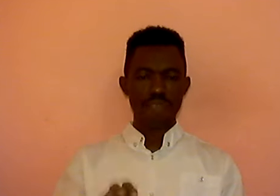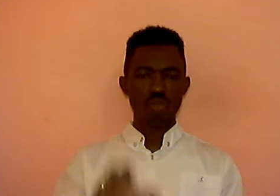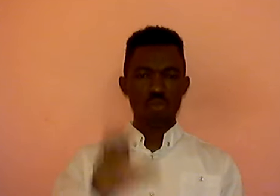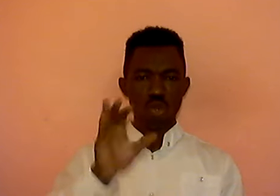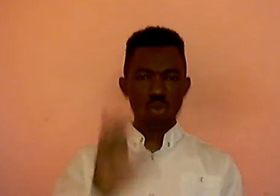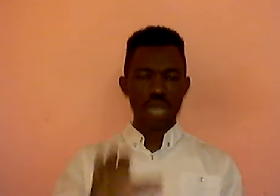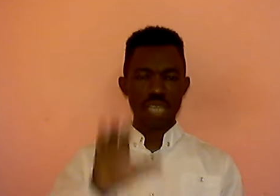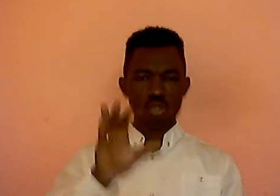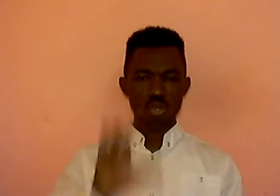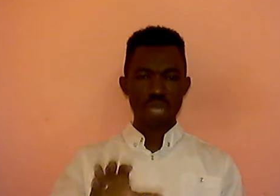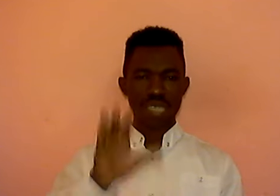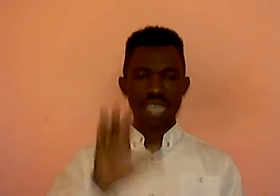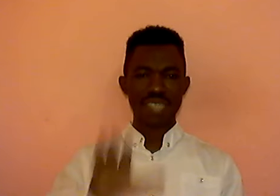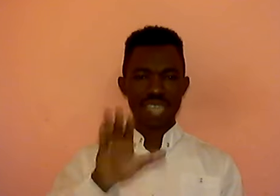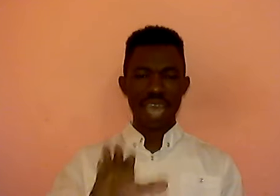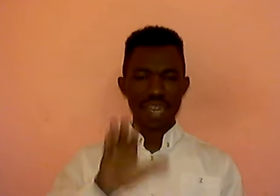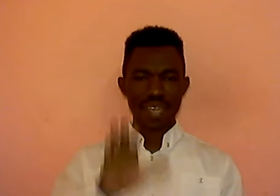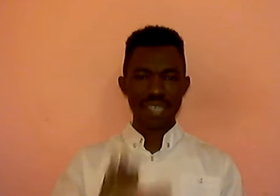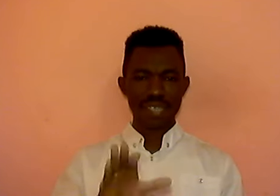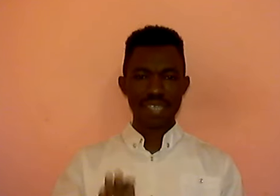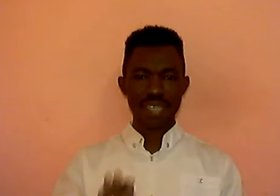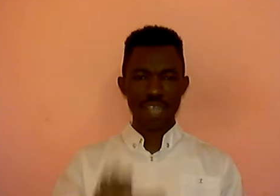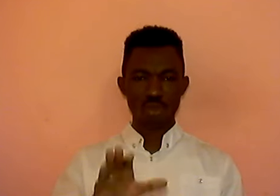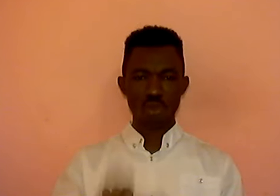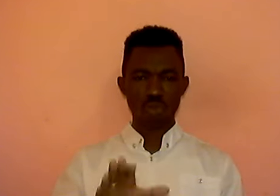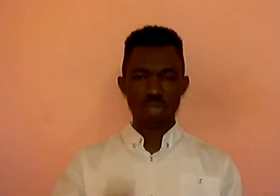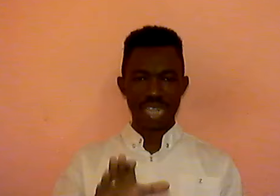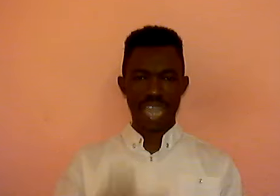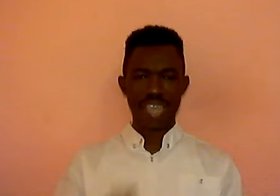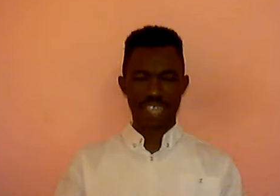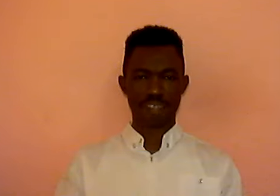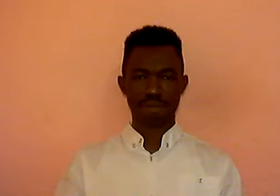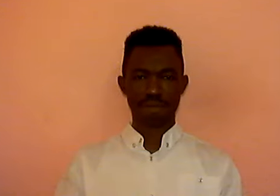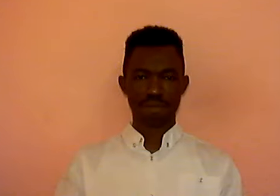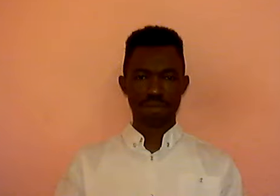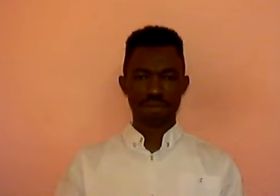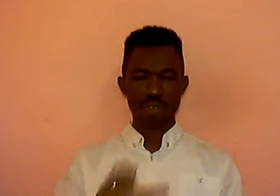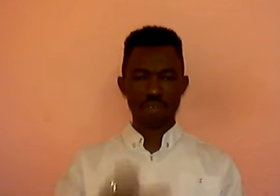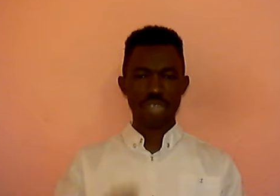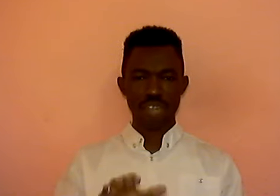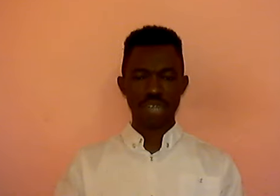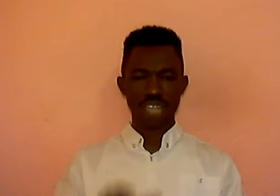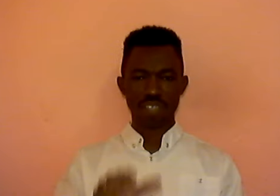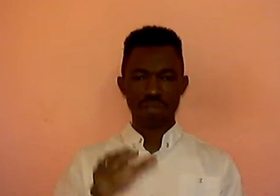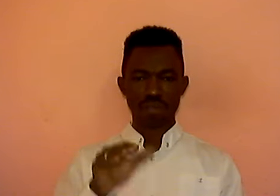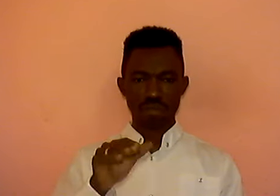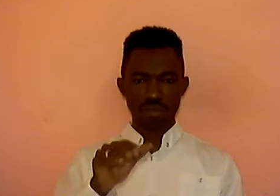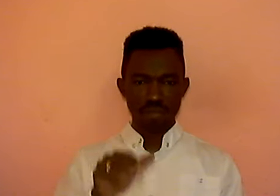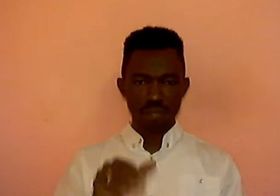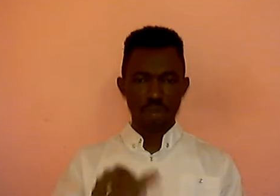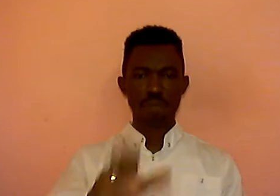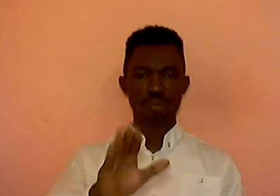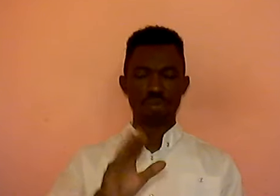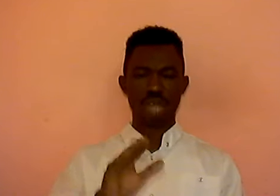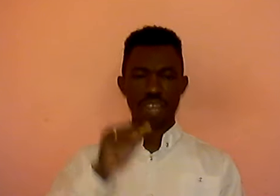Devil will look into them and see that they are dirty enough to his liking before devil can pump, allow